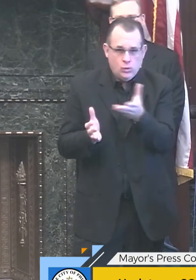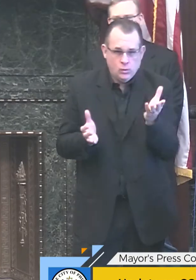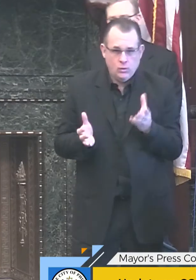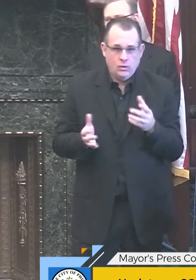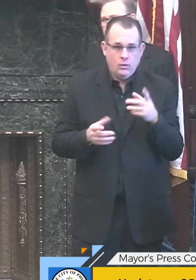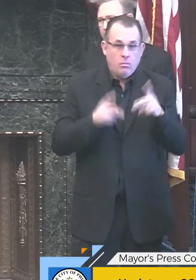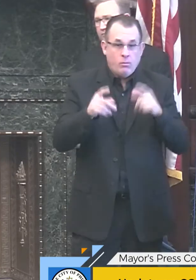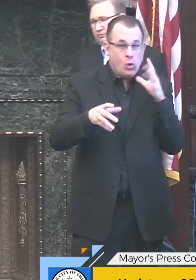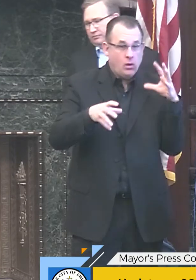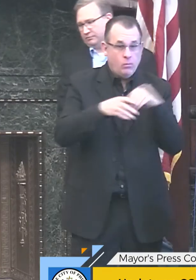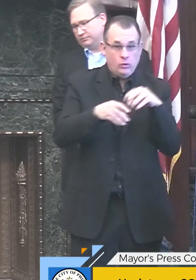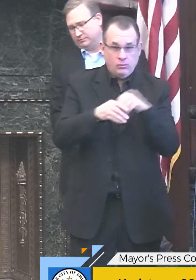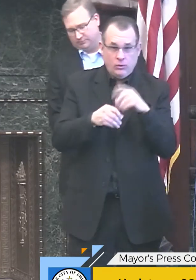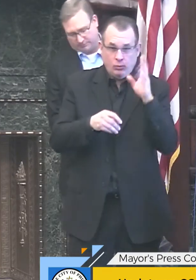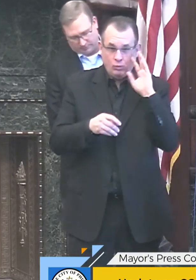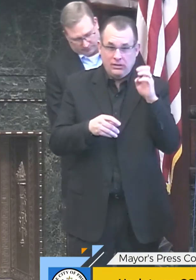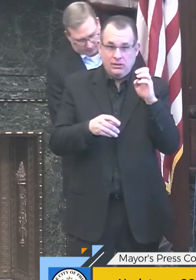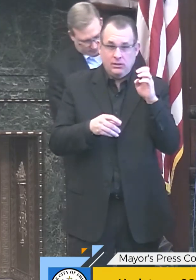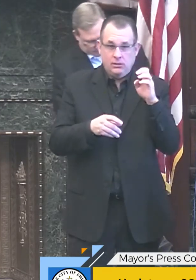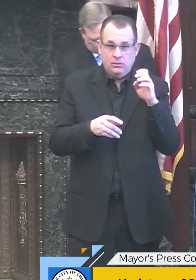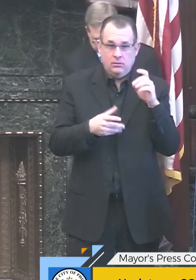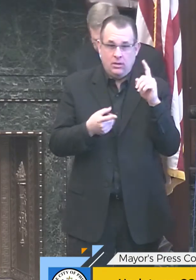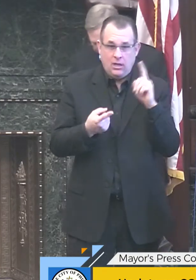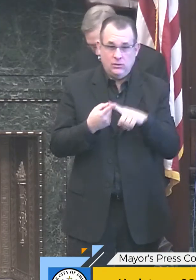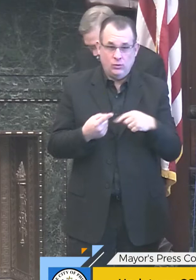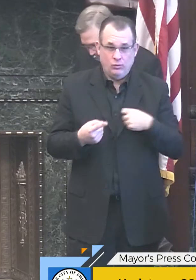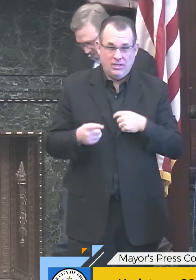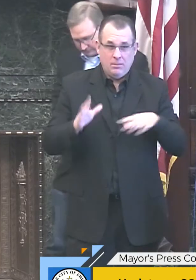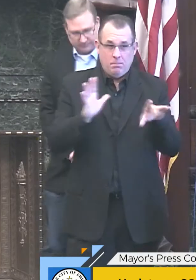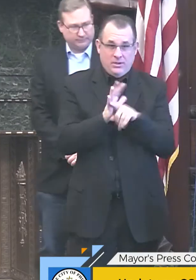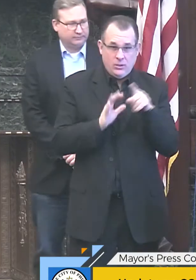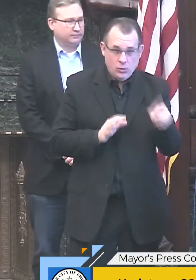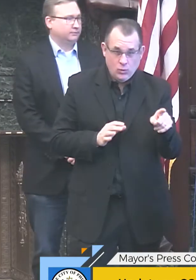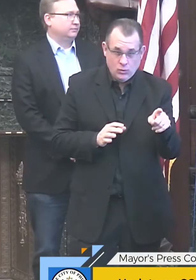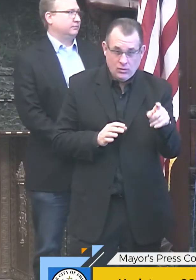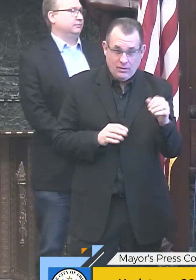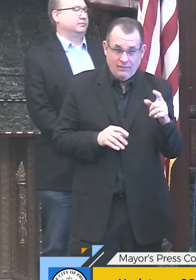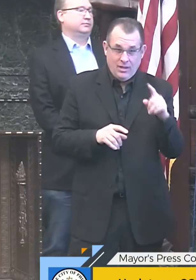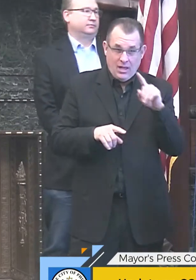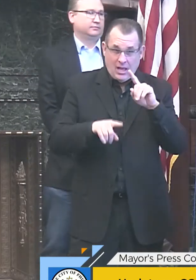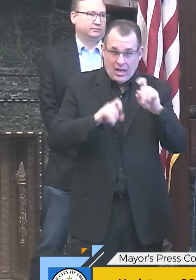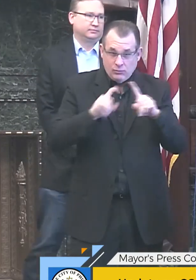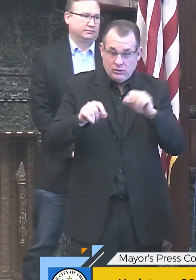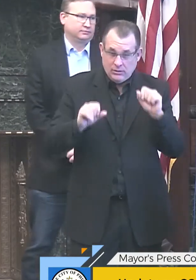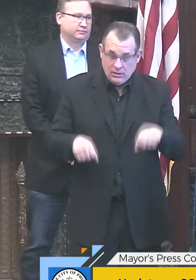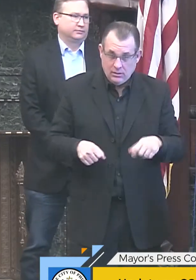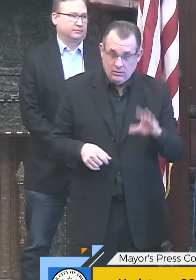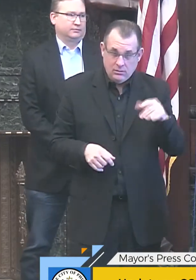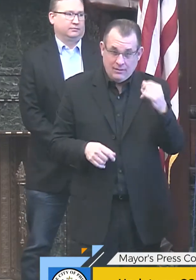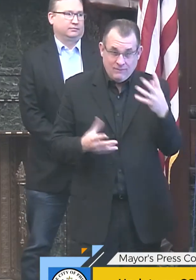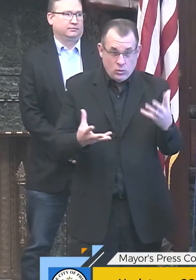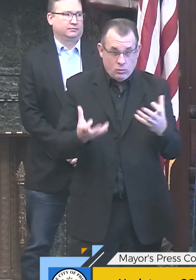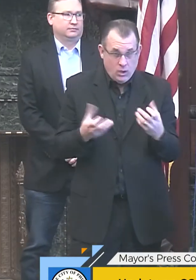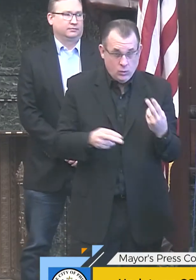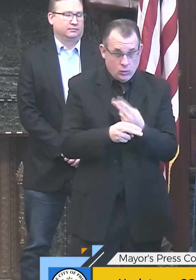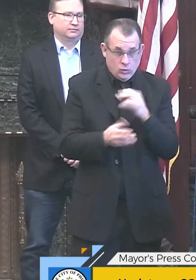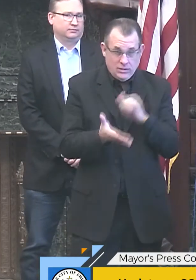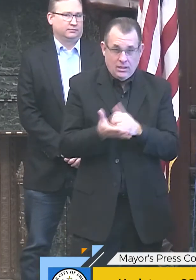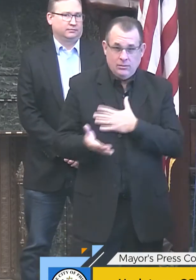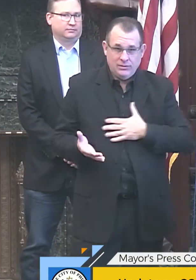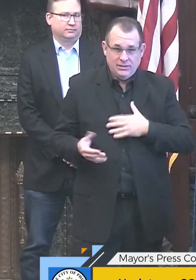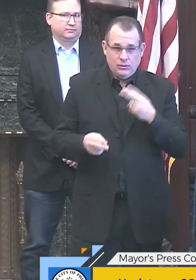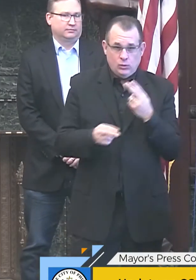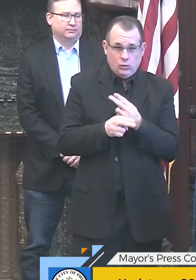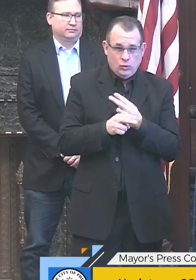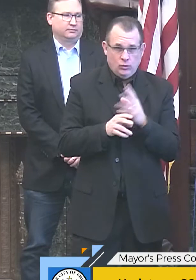muted until we recognize you. And if you would like to ask a question, please use the raise your hand function, which